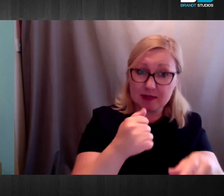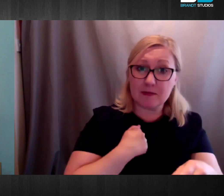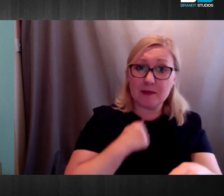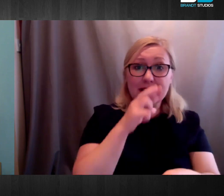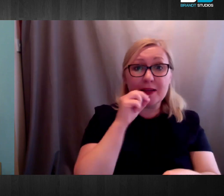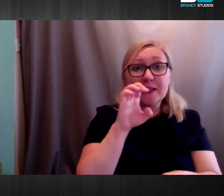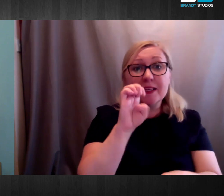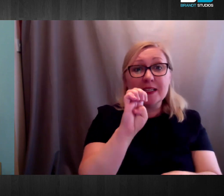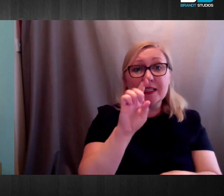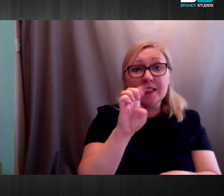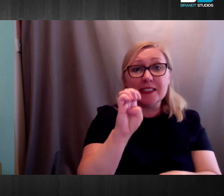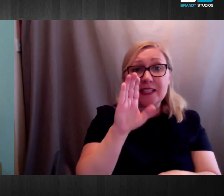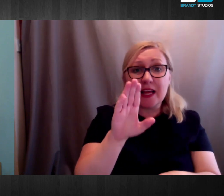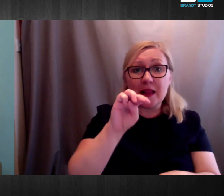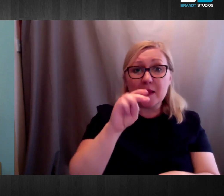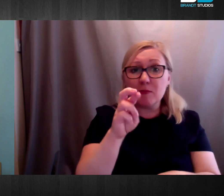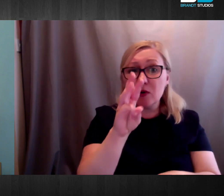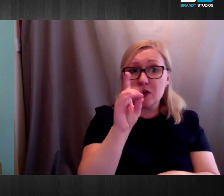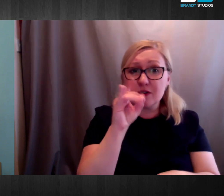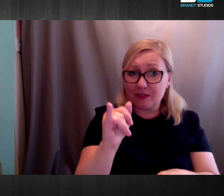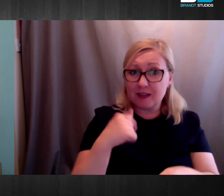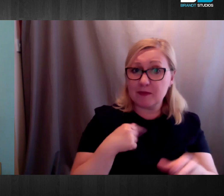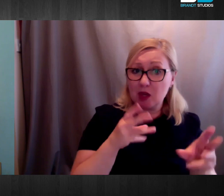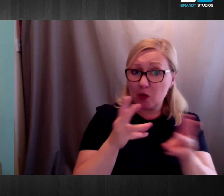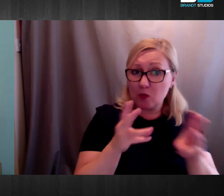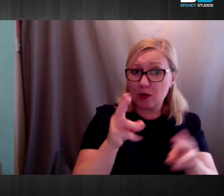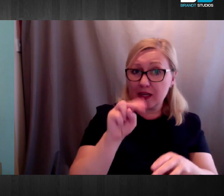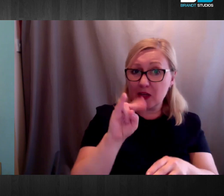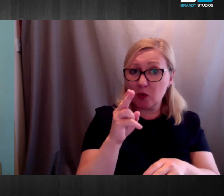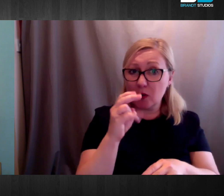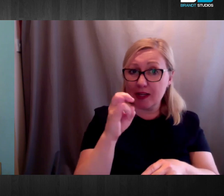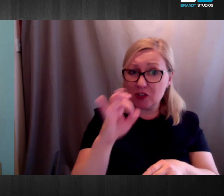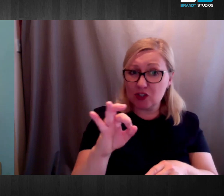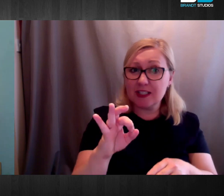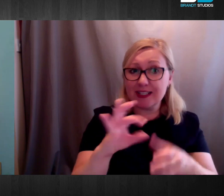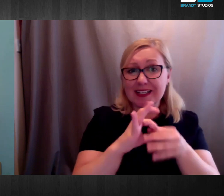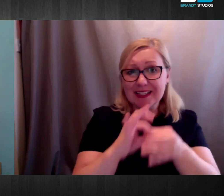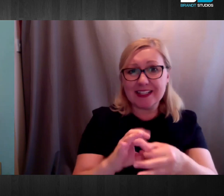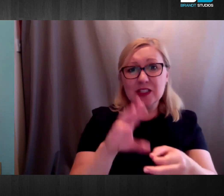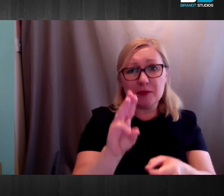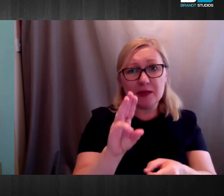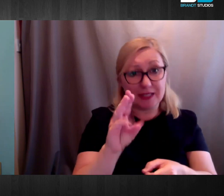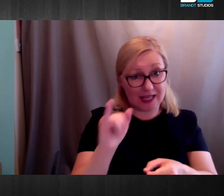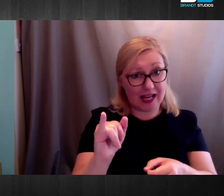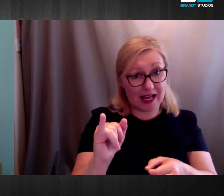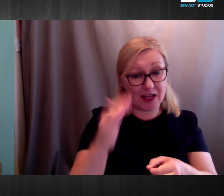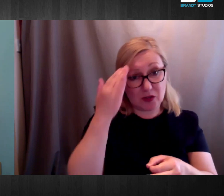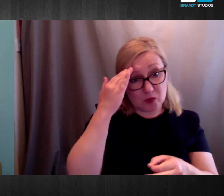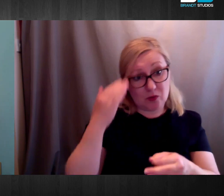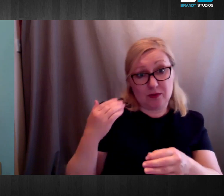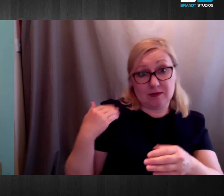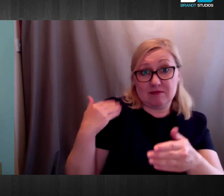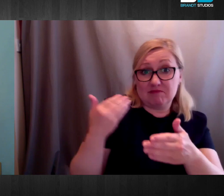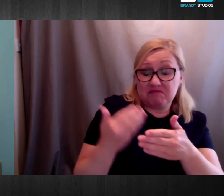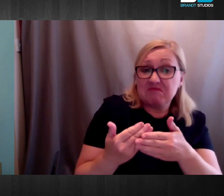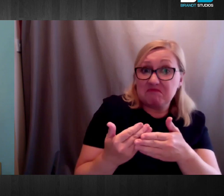recent years, there has been a big increase in PPI in research, driven to a large extent by the Health Research Board,